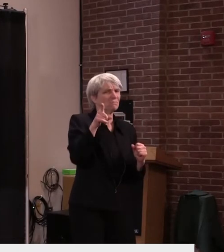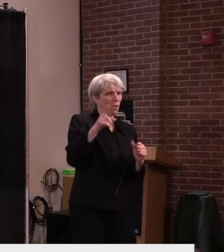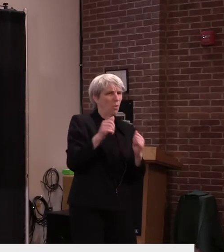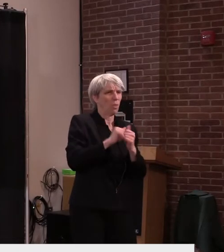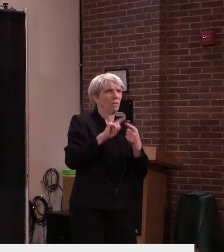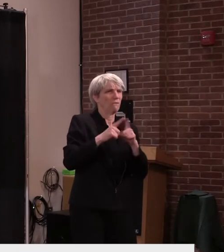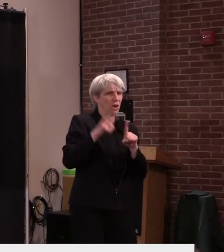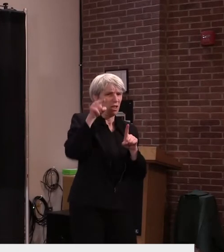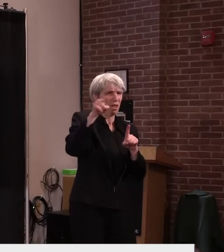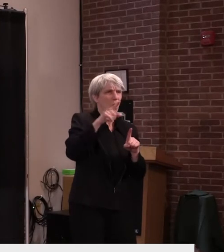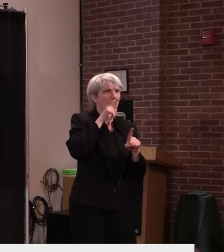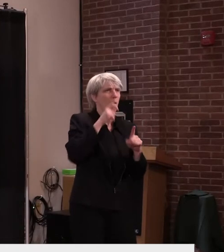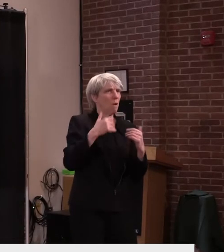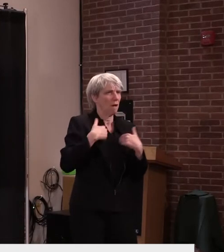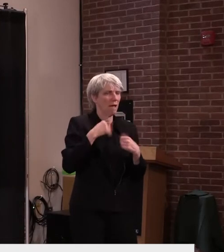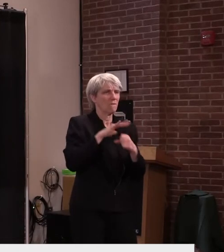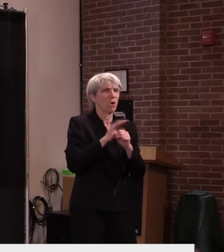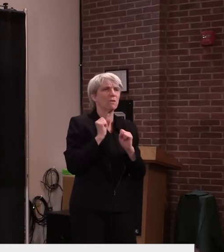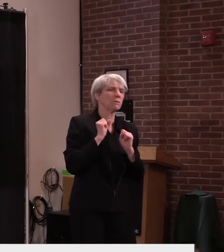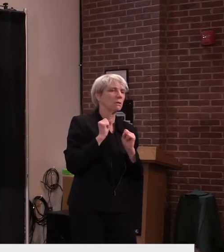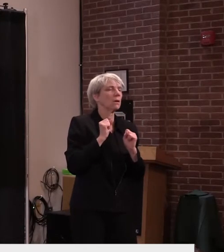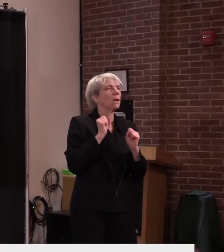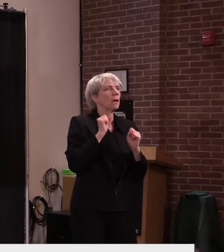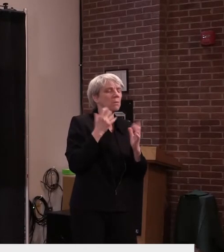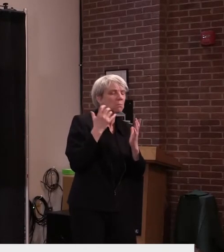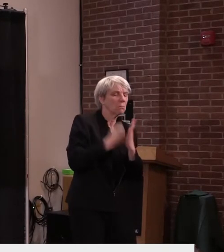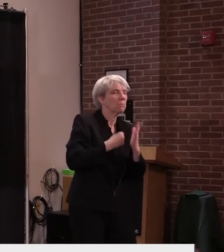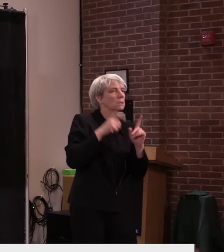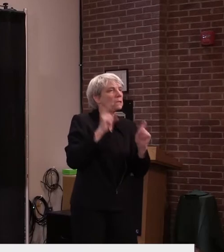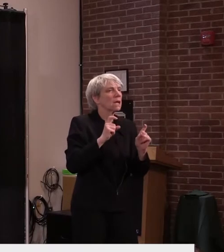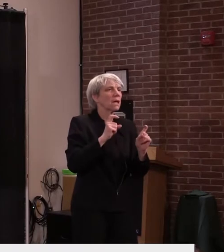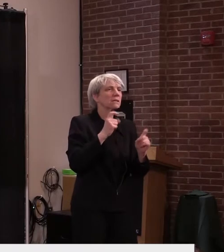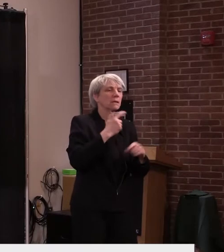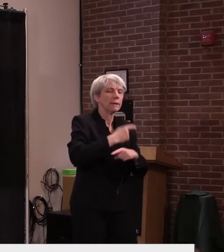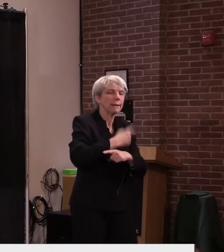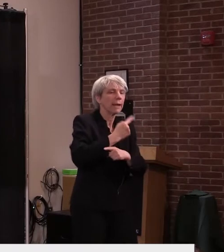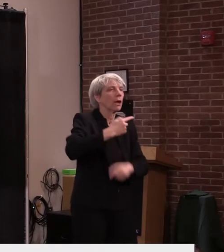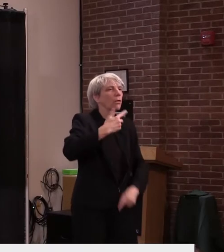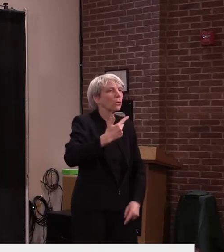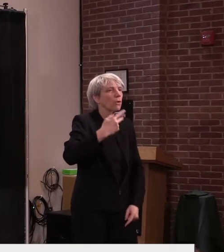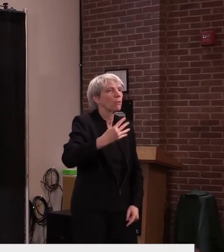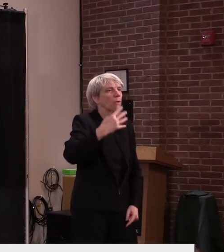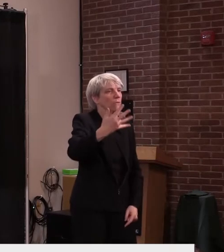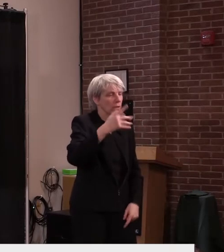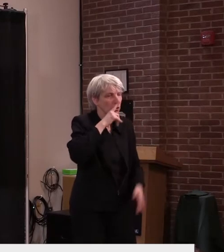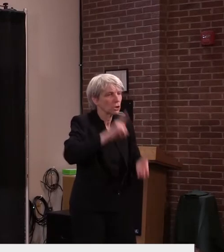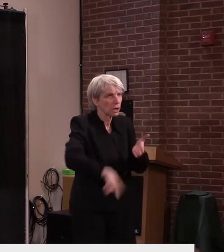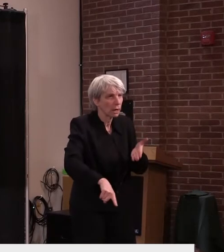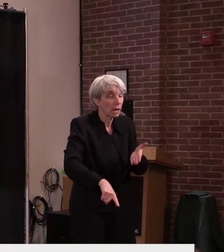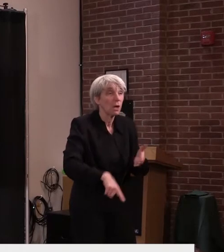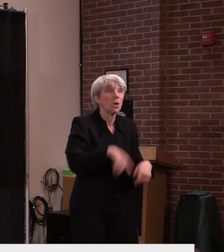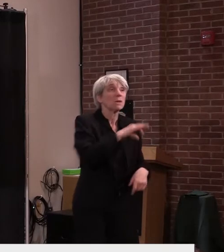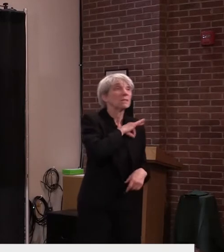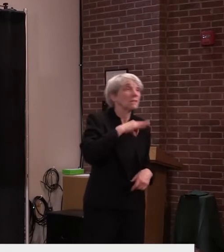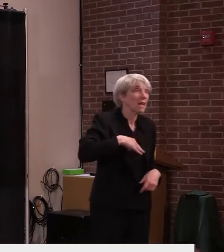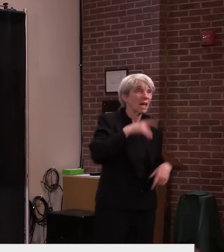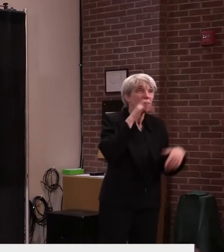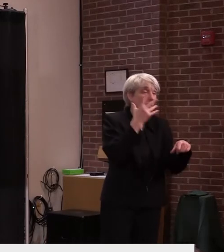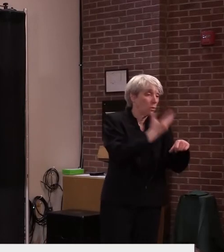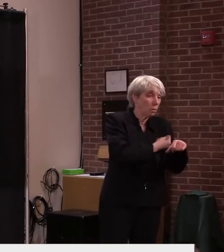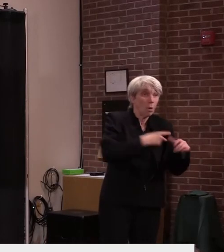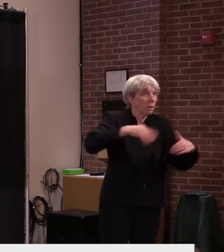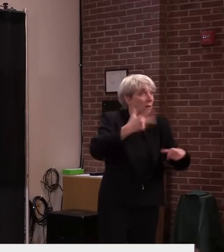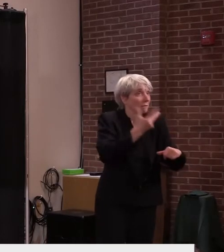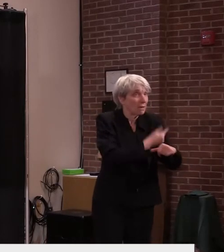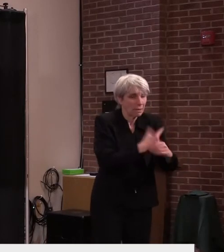3, 4, or 5. Test kits can also be provided to vaccinated or unvaccinated staff, and even to students who